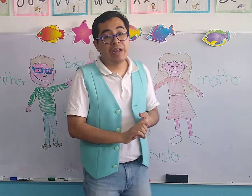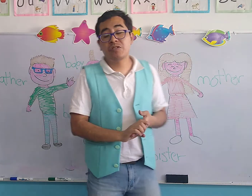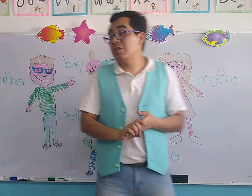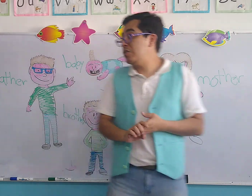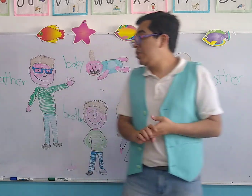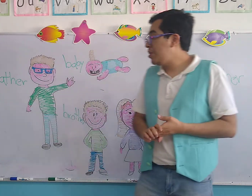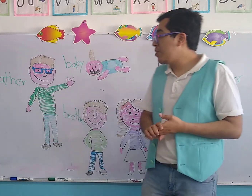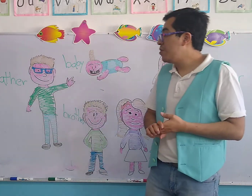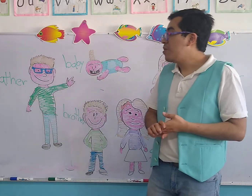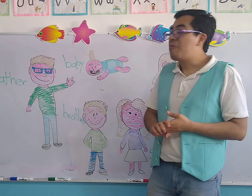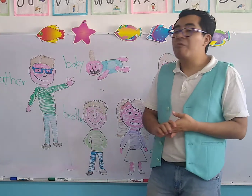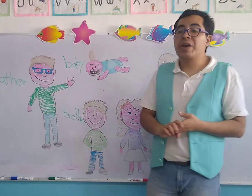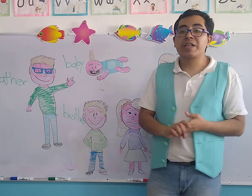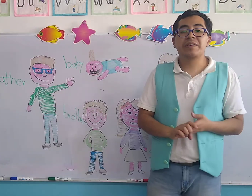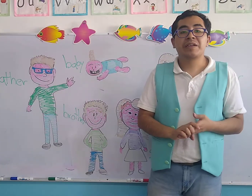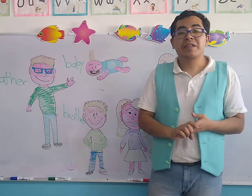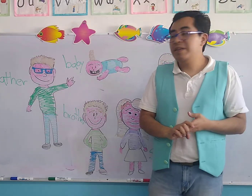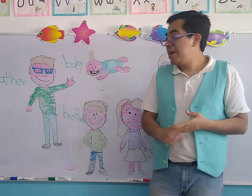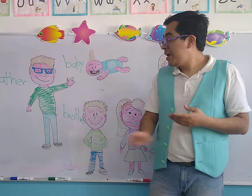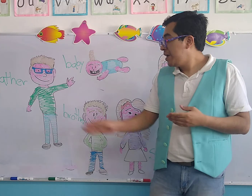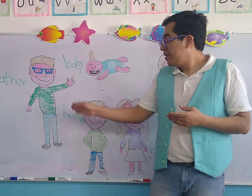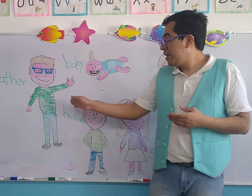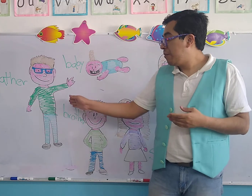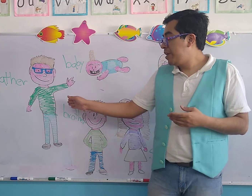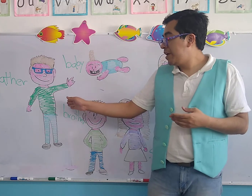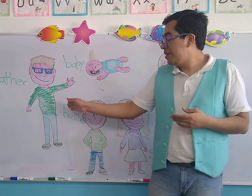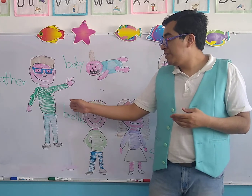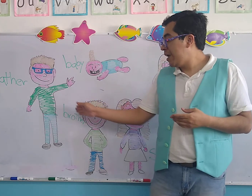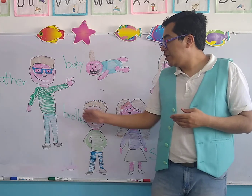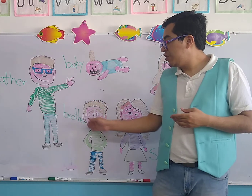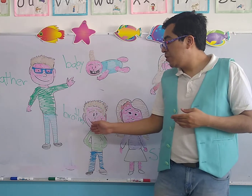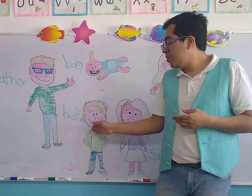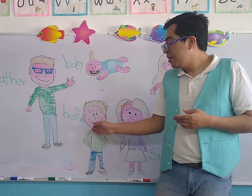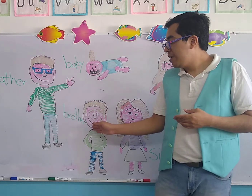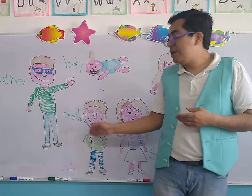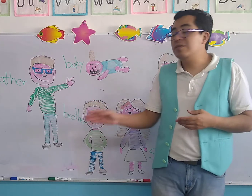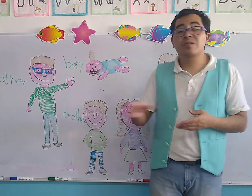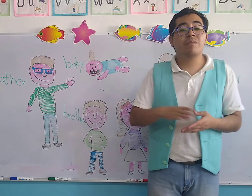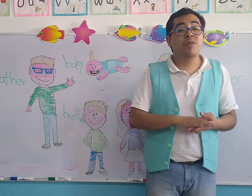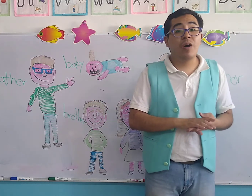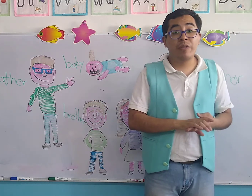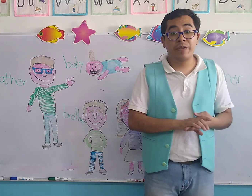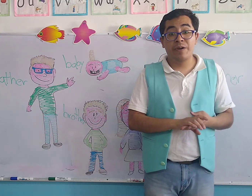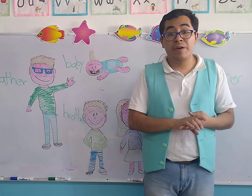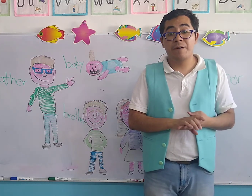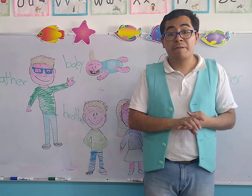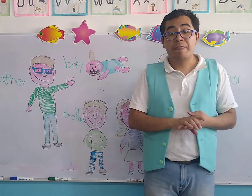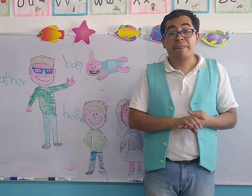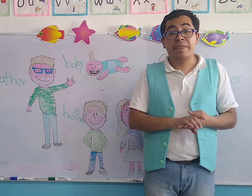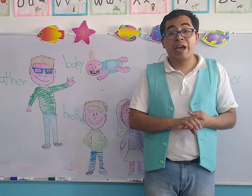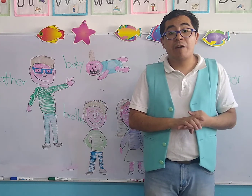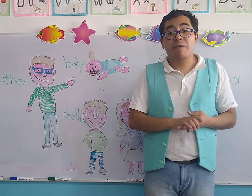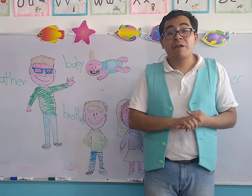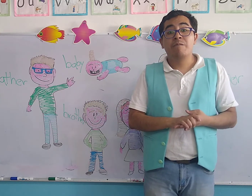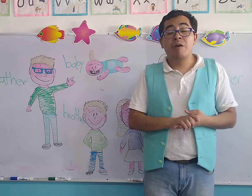let's continue with the one that is next to is the brother. Now, most